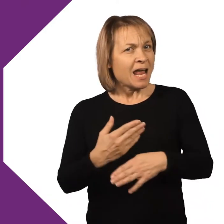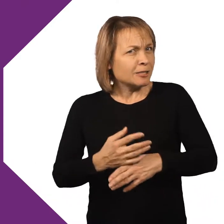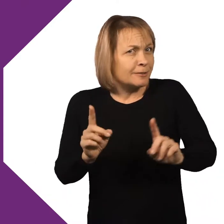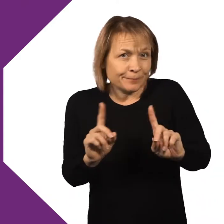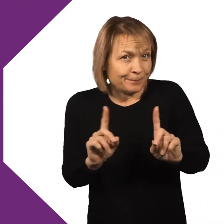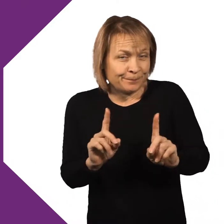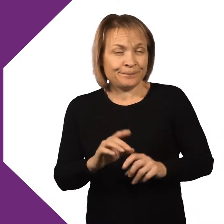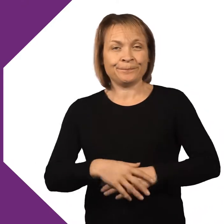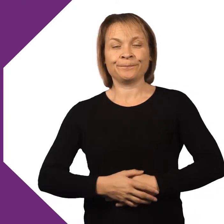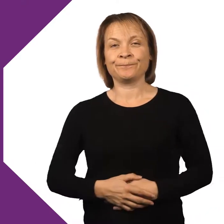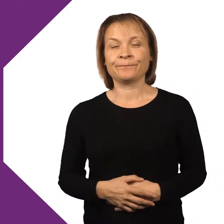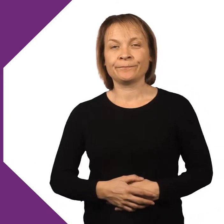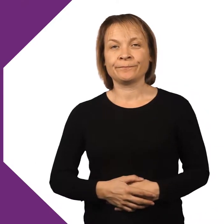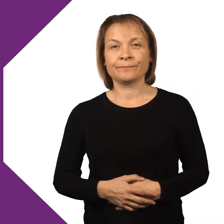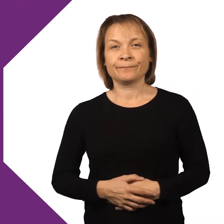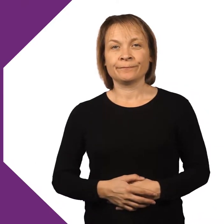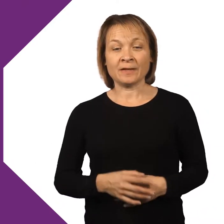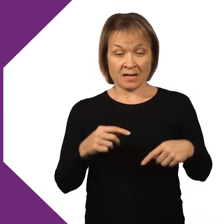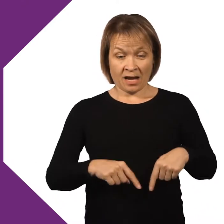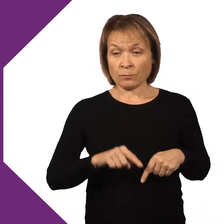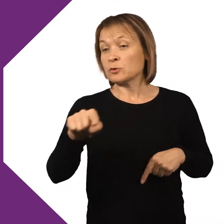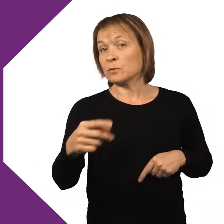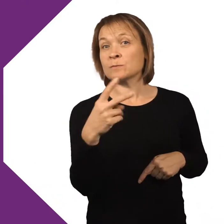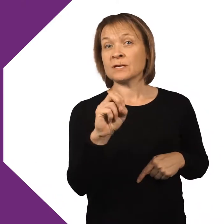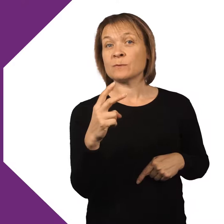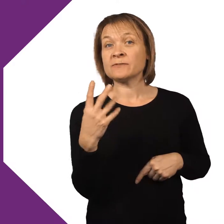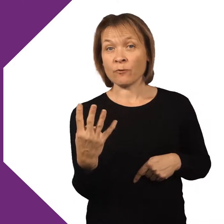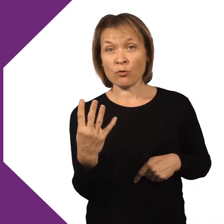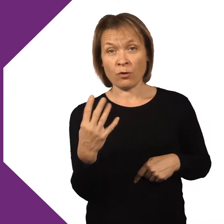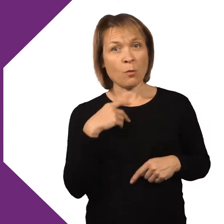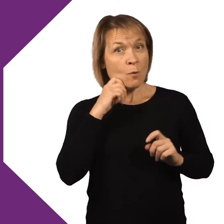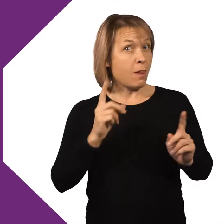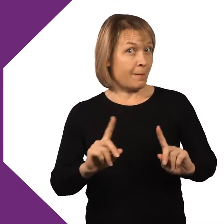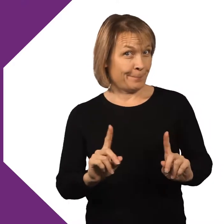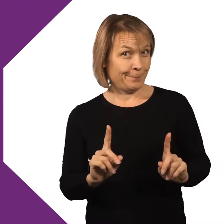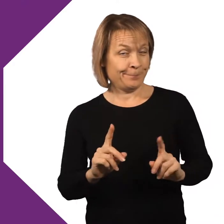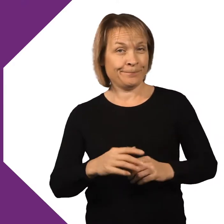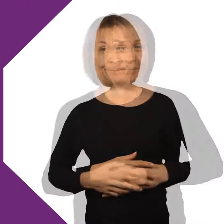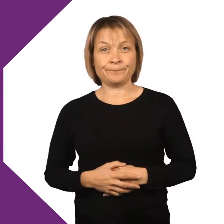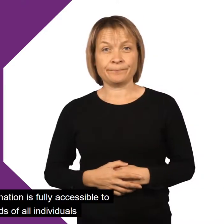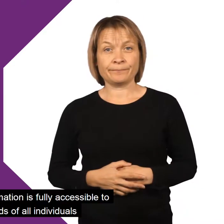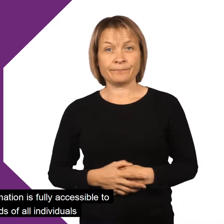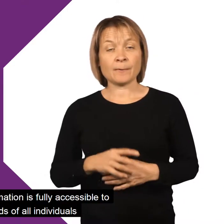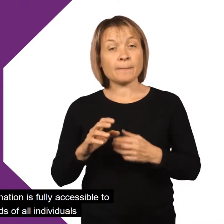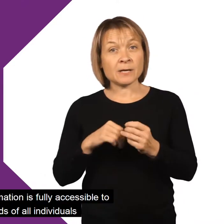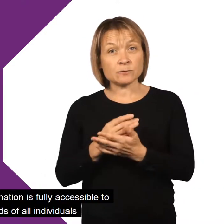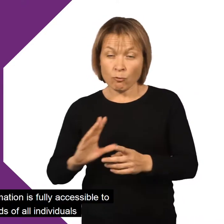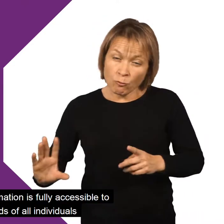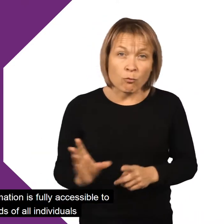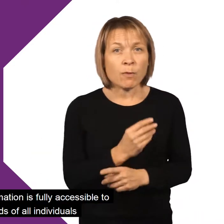Ensure actions By 2024 we will Ensure all